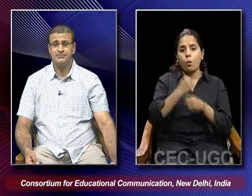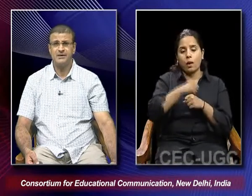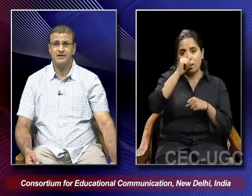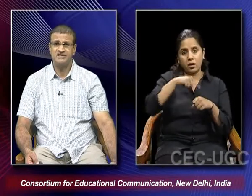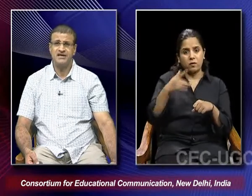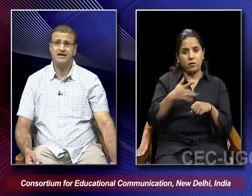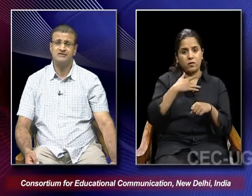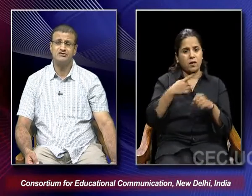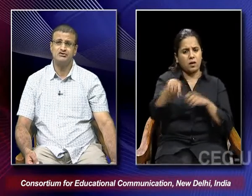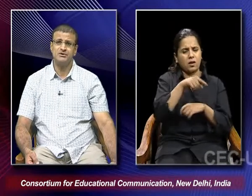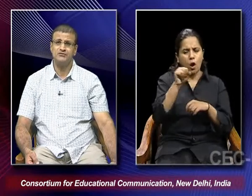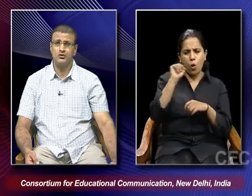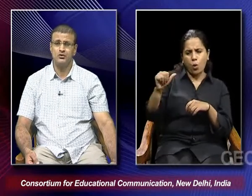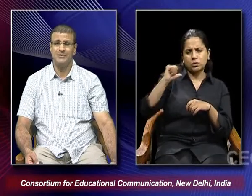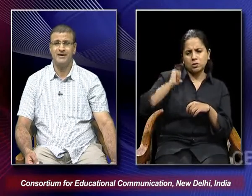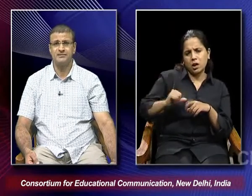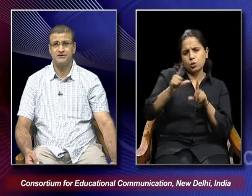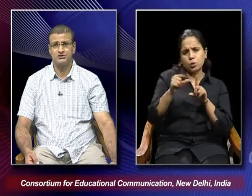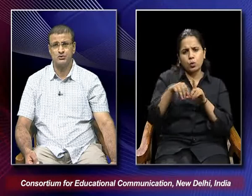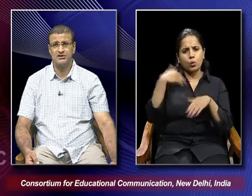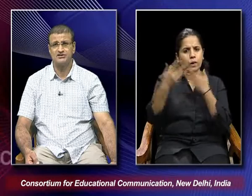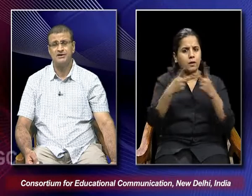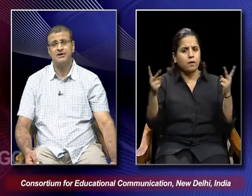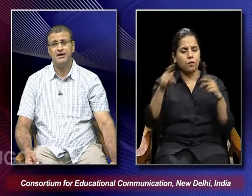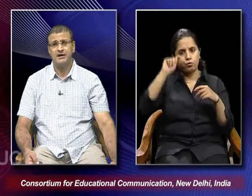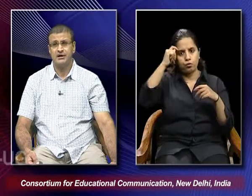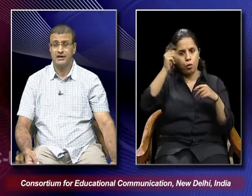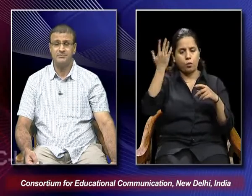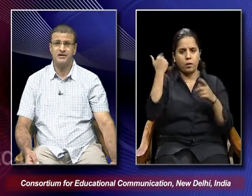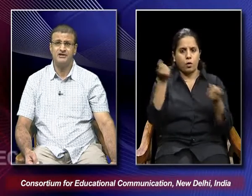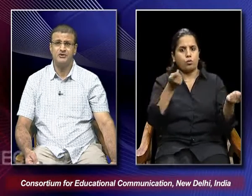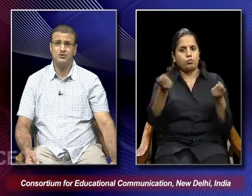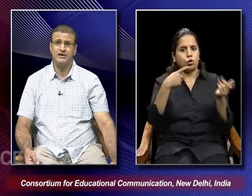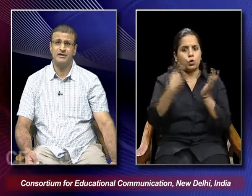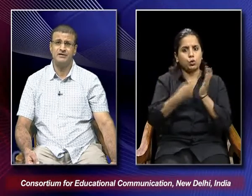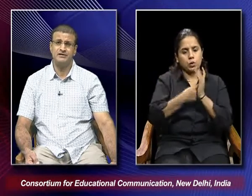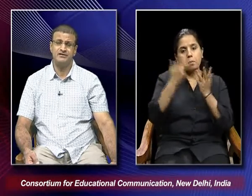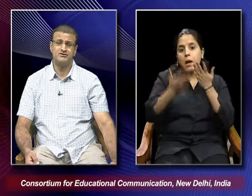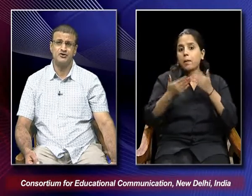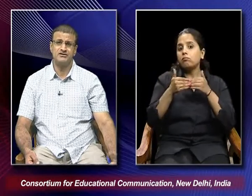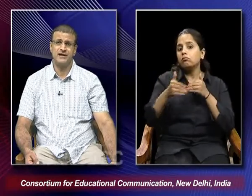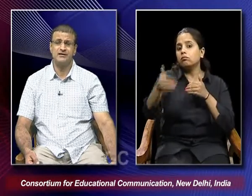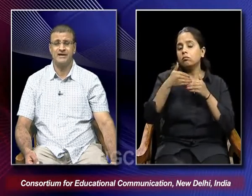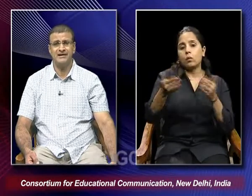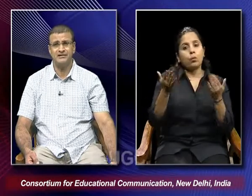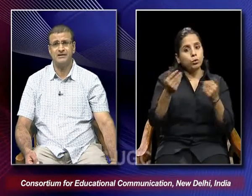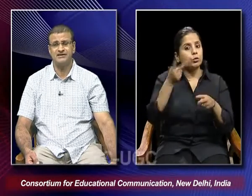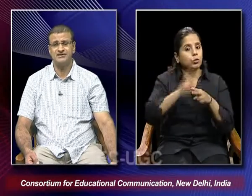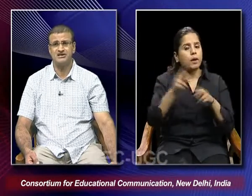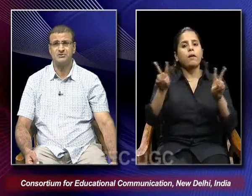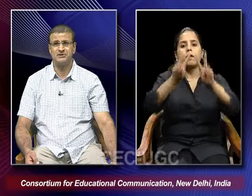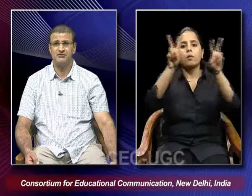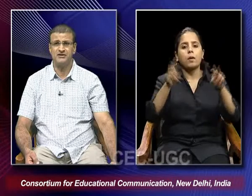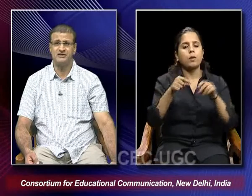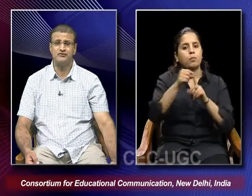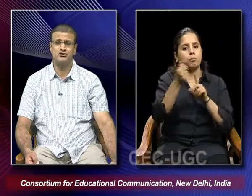the imperial style which was being followed by the British rulers can be continued, and this was titled as the